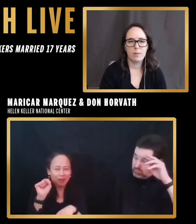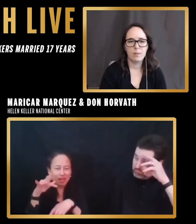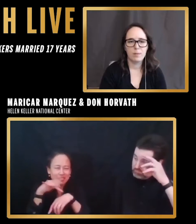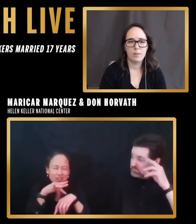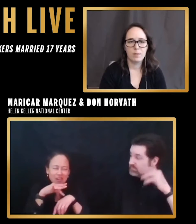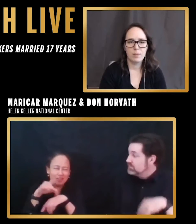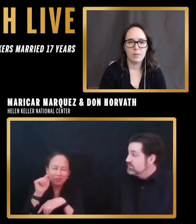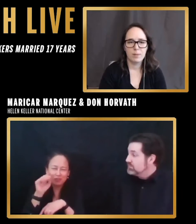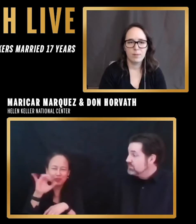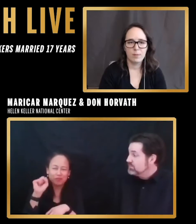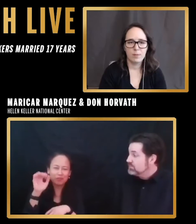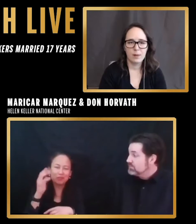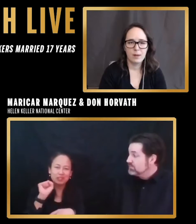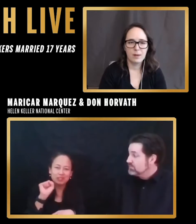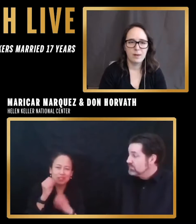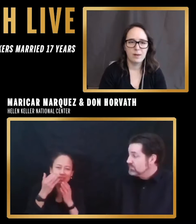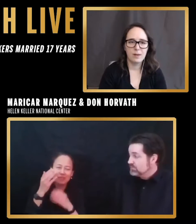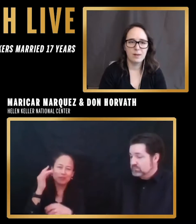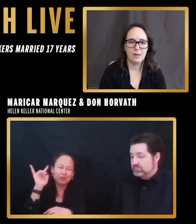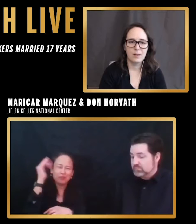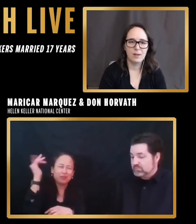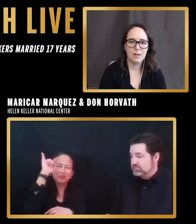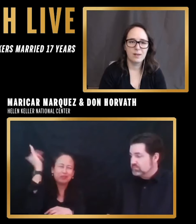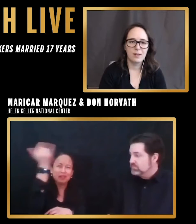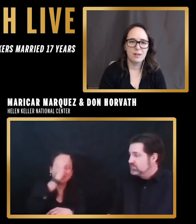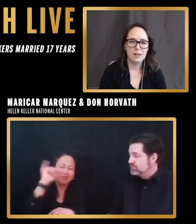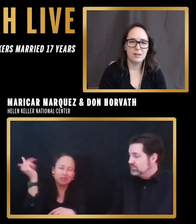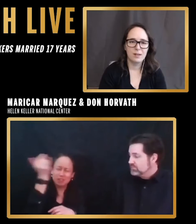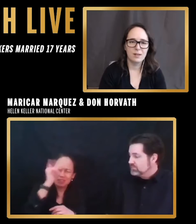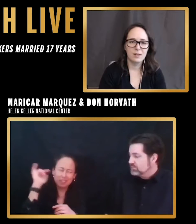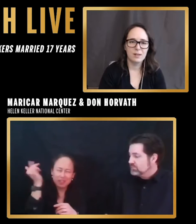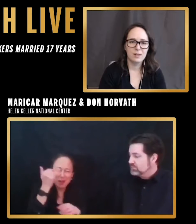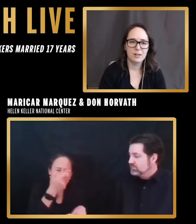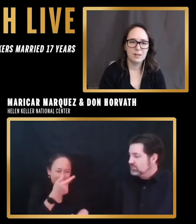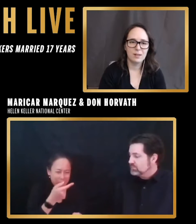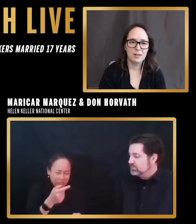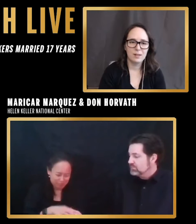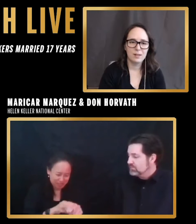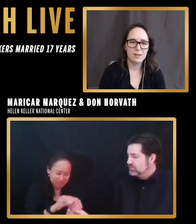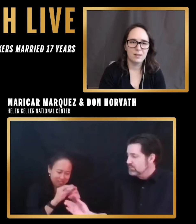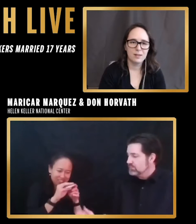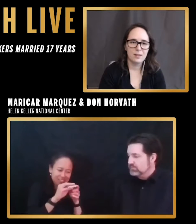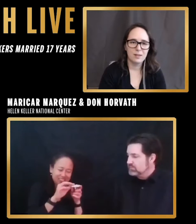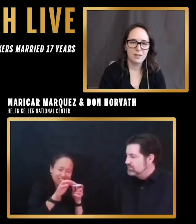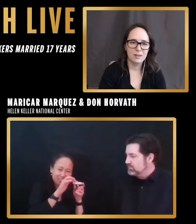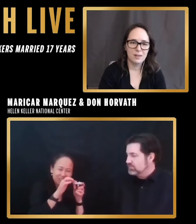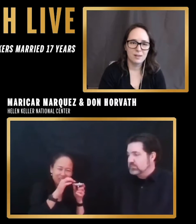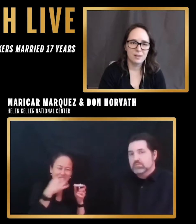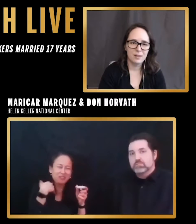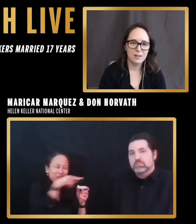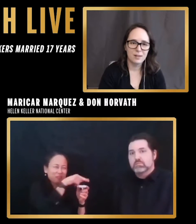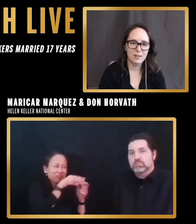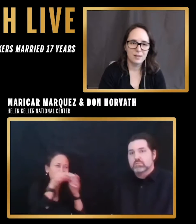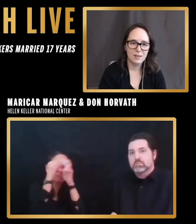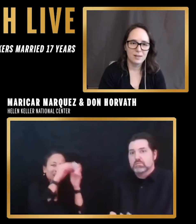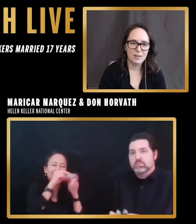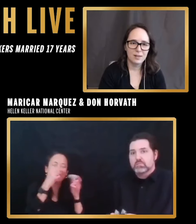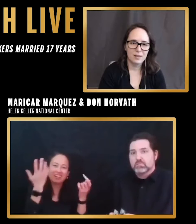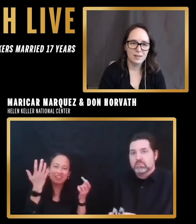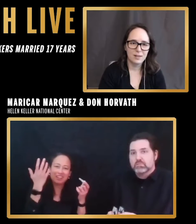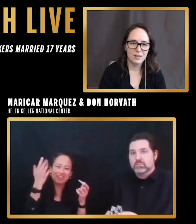sat in the back, and he actually brought these little figurines of the different ships.